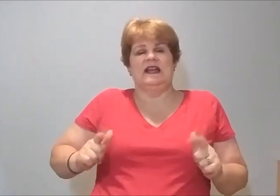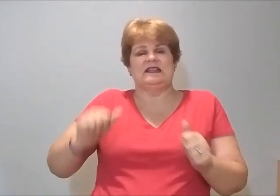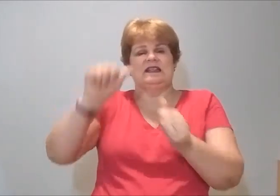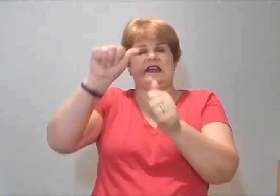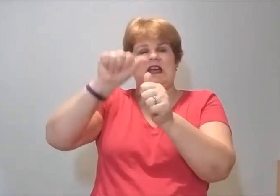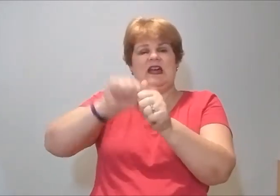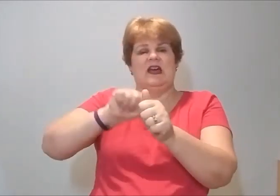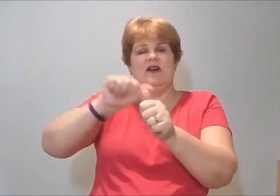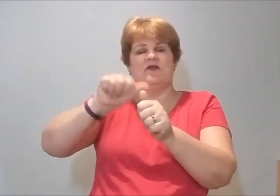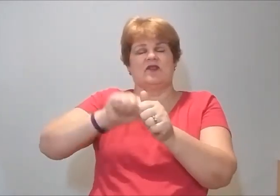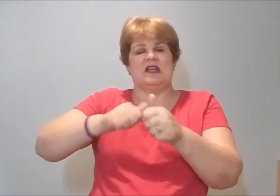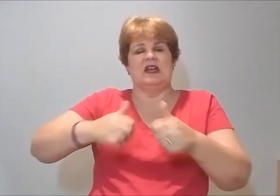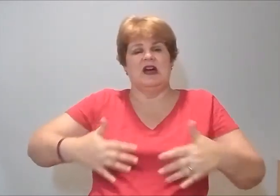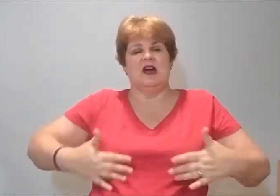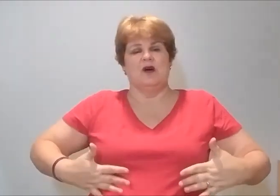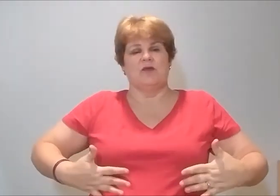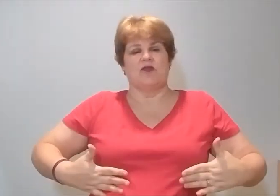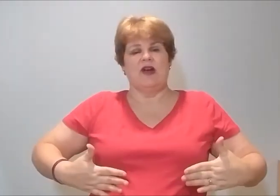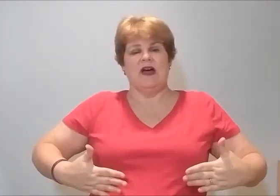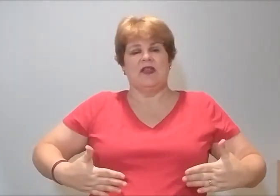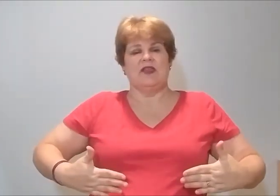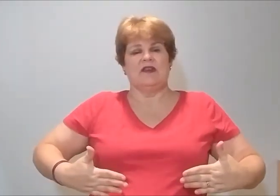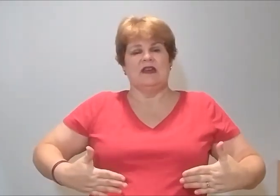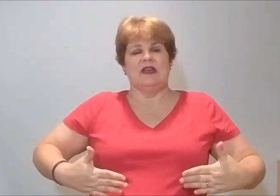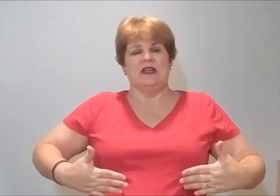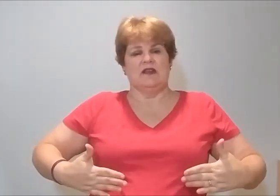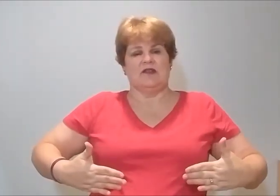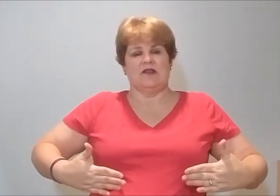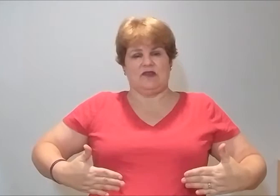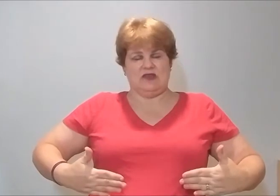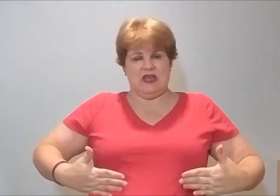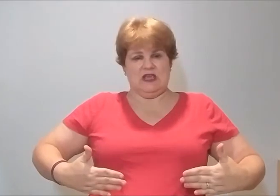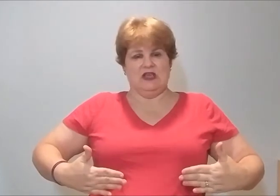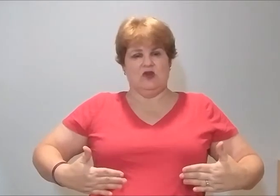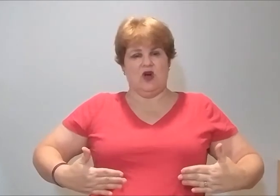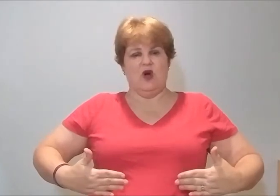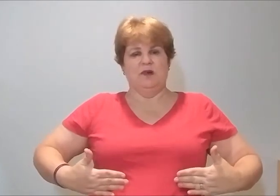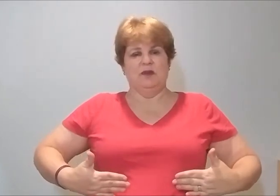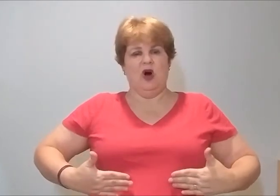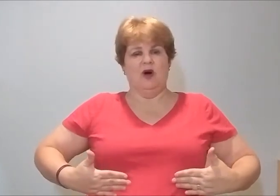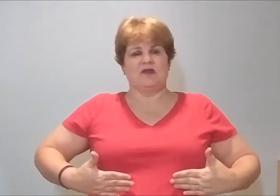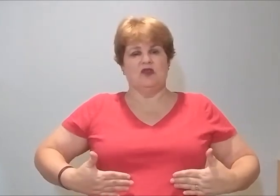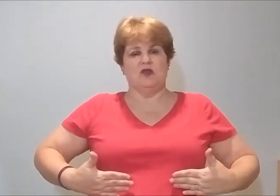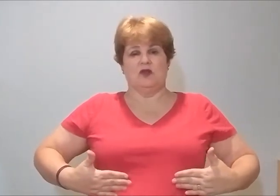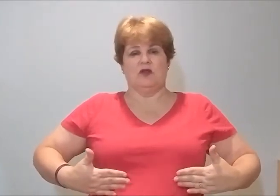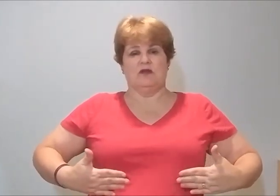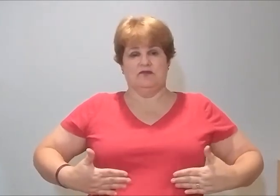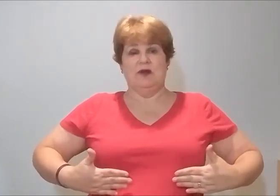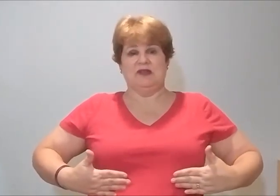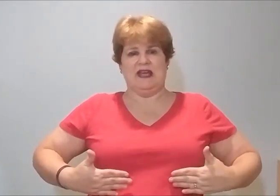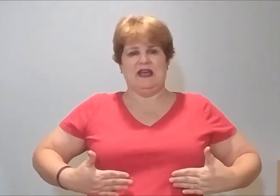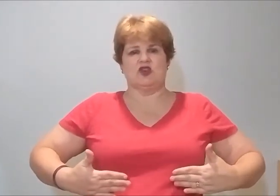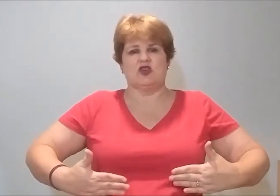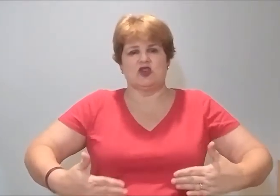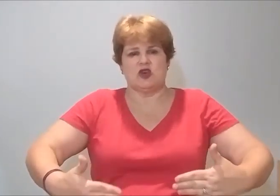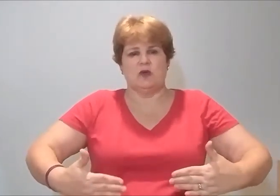let every breath is taking your open palms near your rib cage and showing